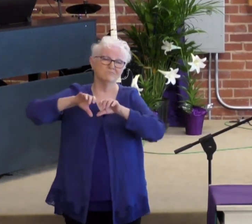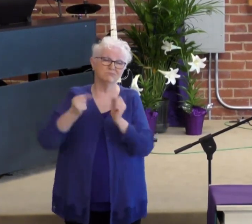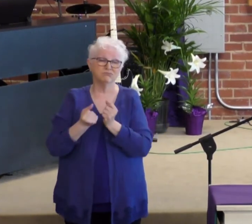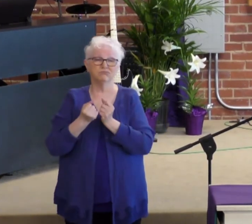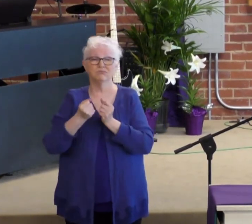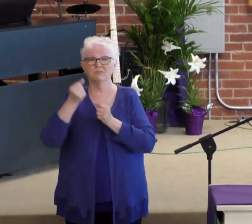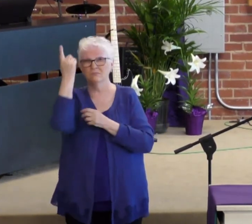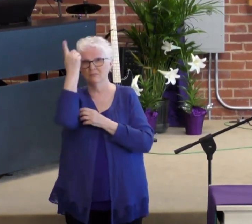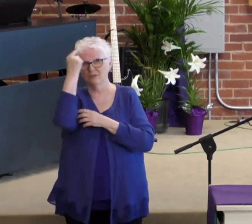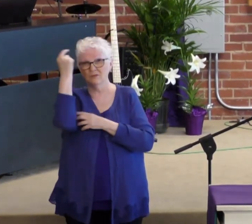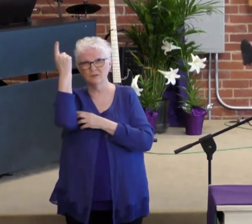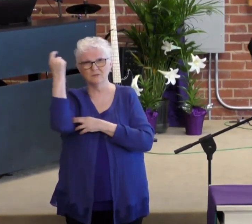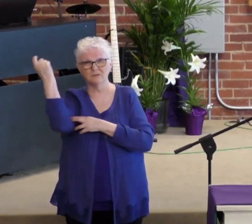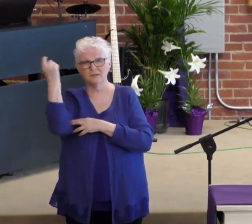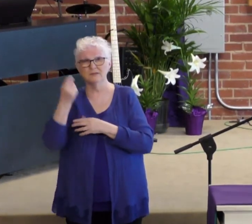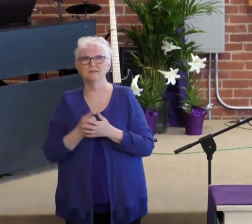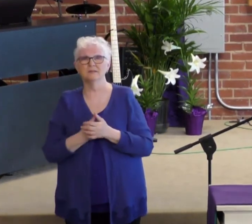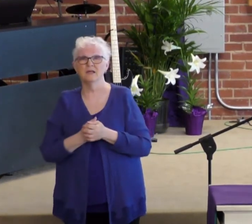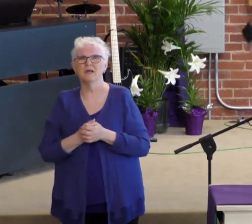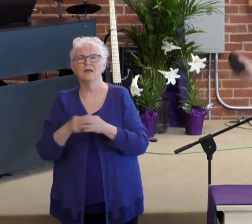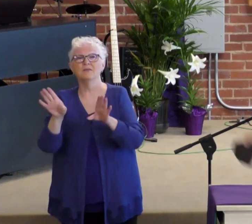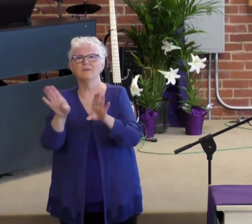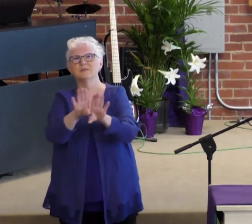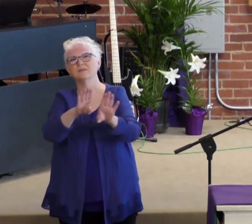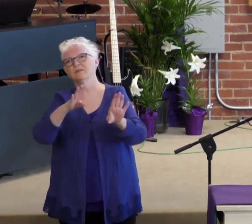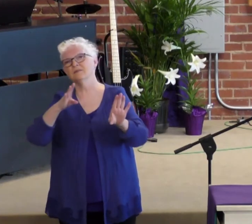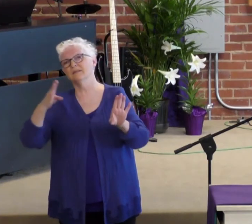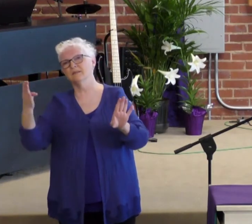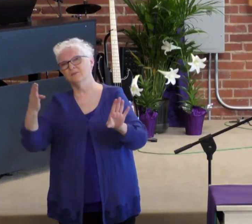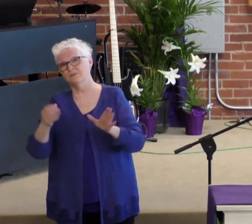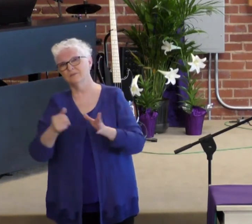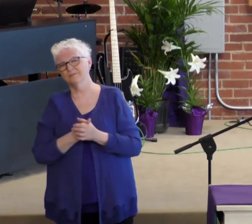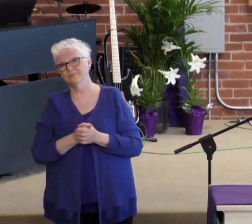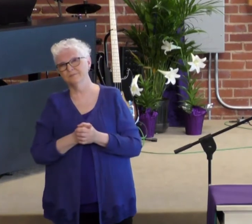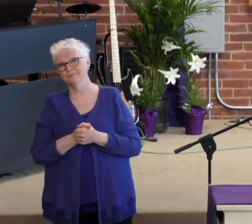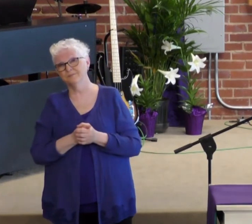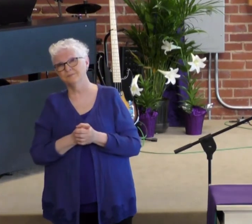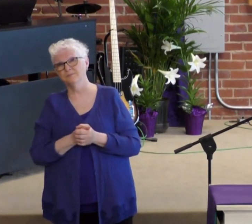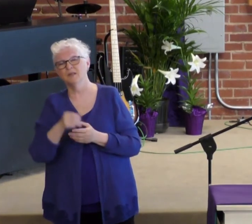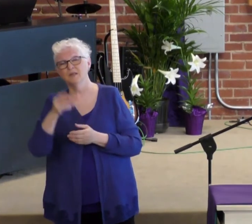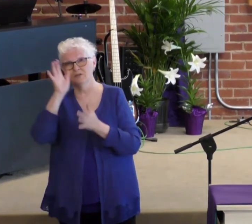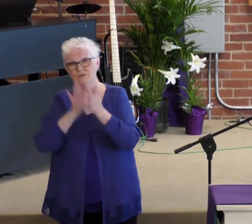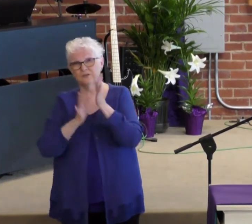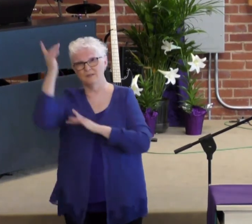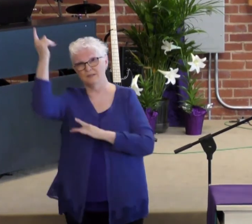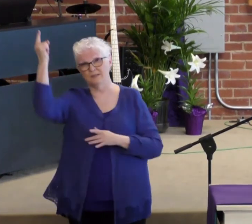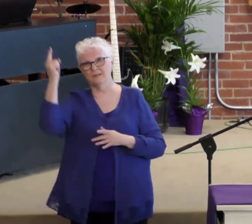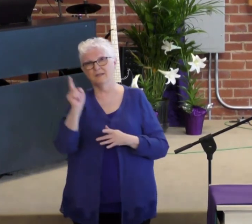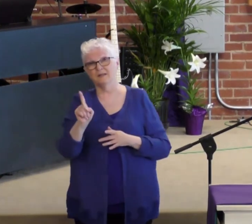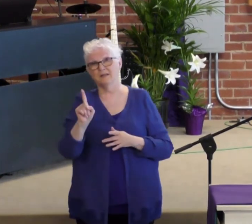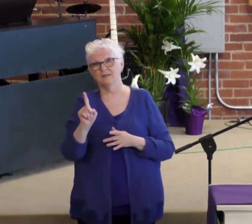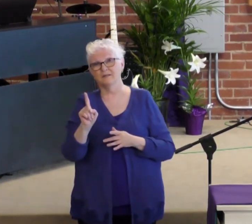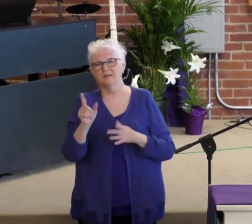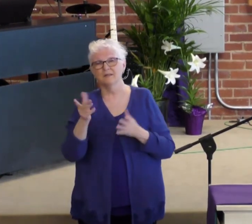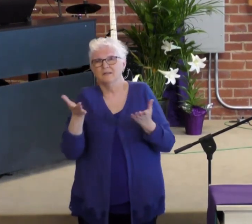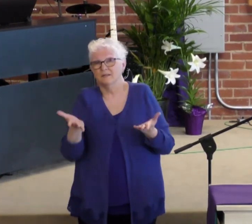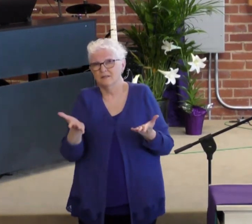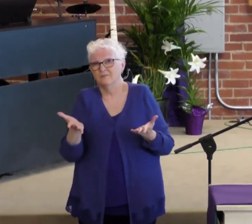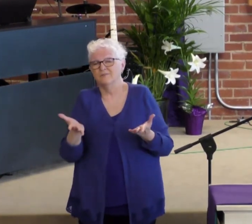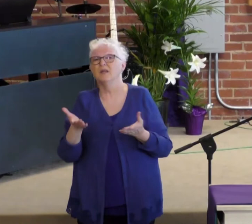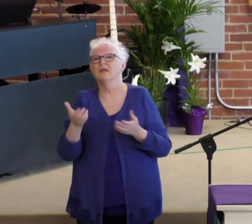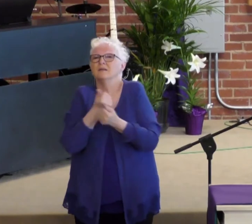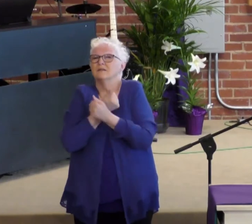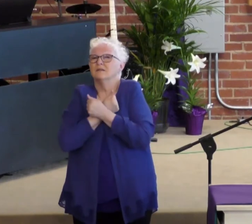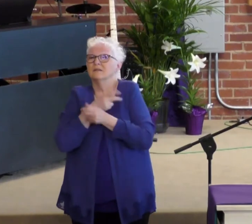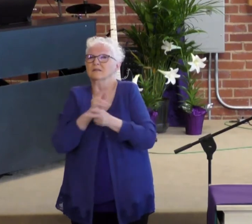door. People need the Lord. Jesus came to love people, and